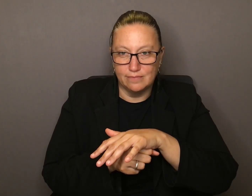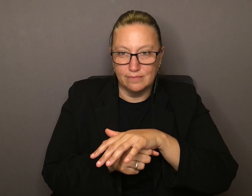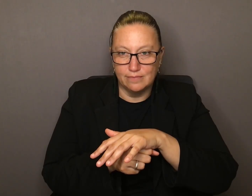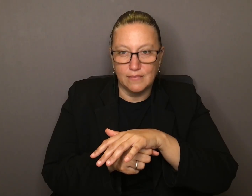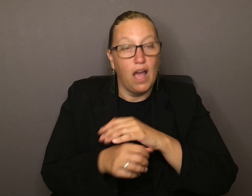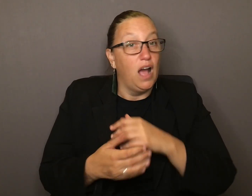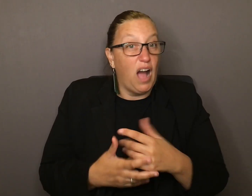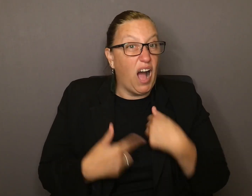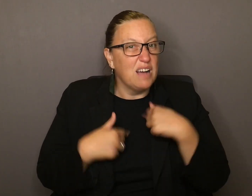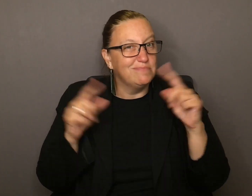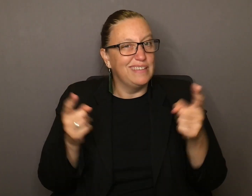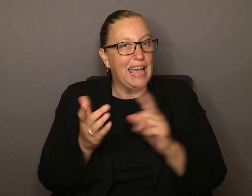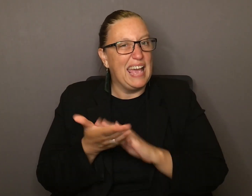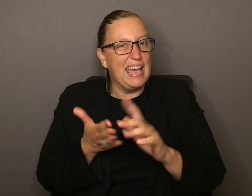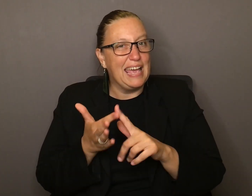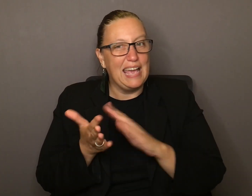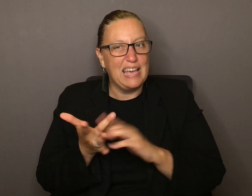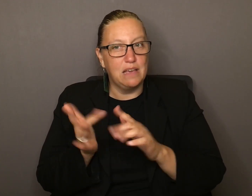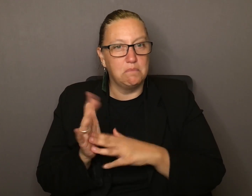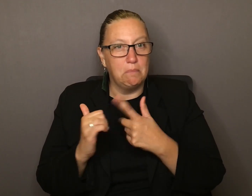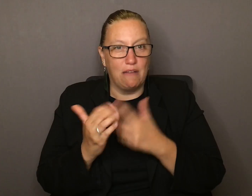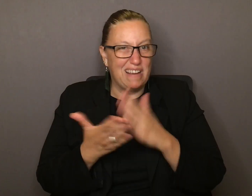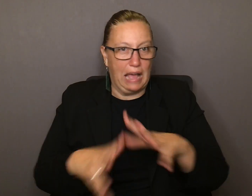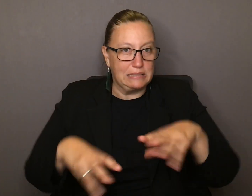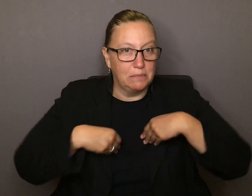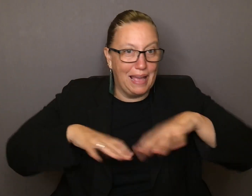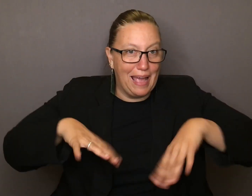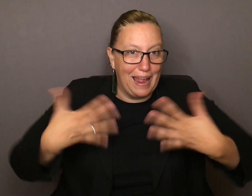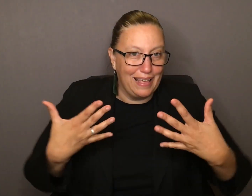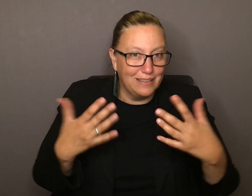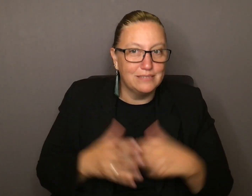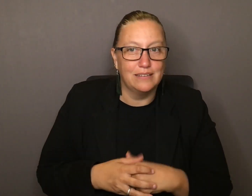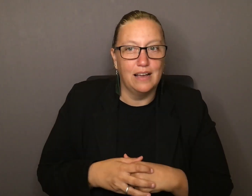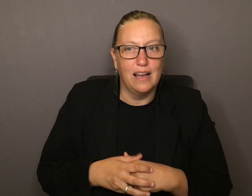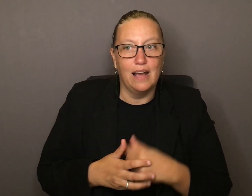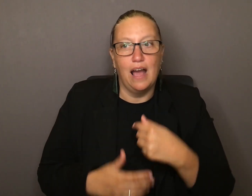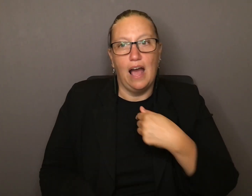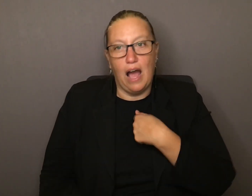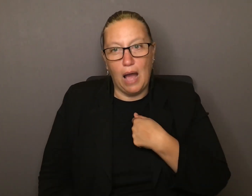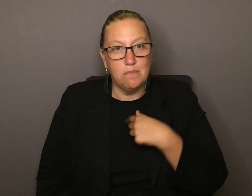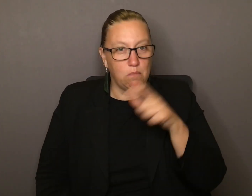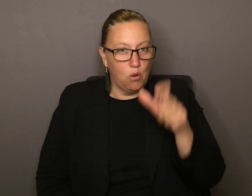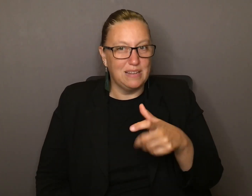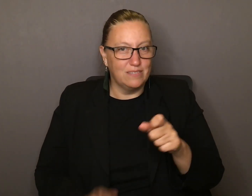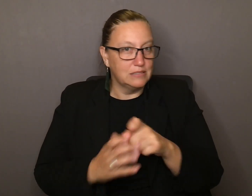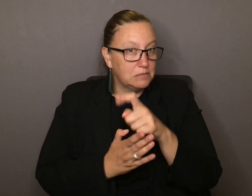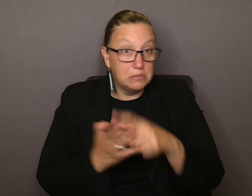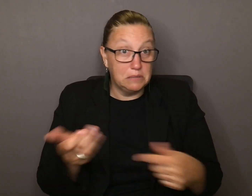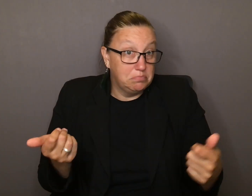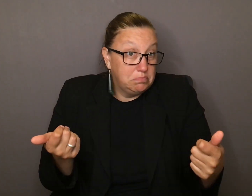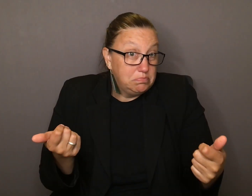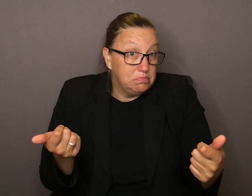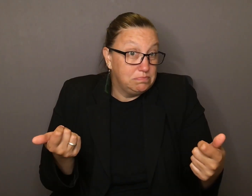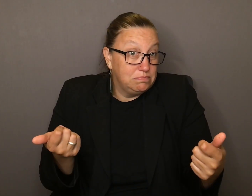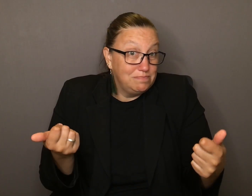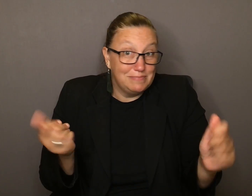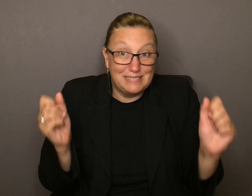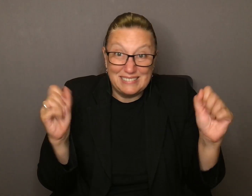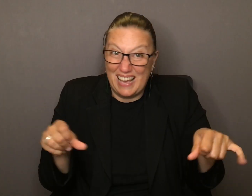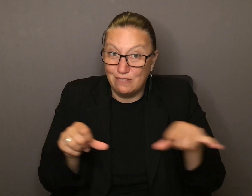quite honest. I'm a person with disability, and yeah, it's been a fantastic experience working